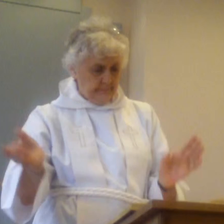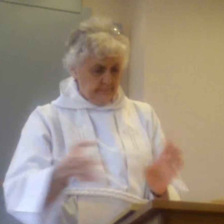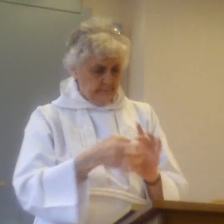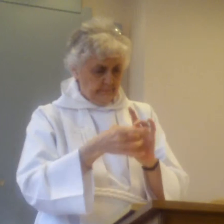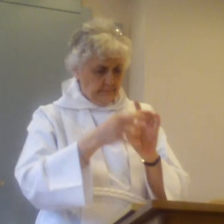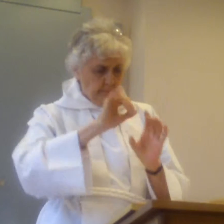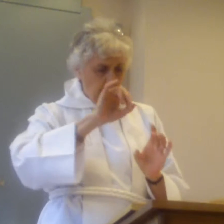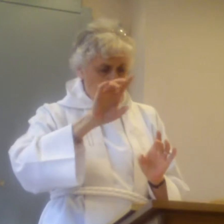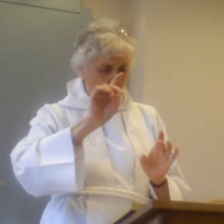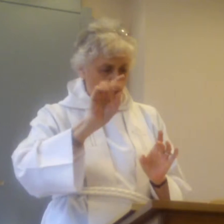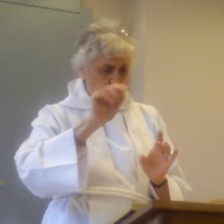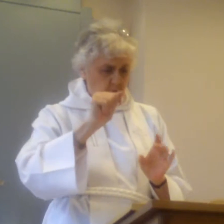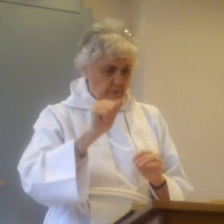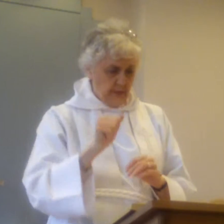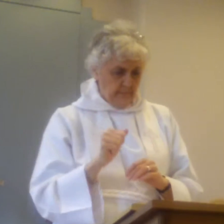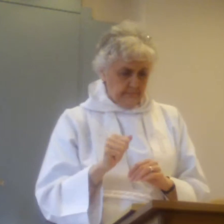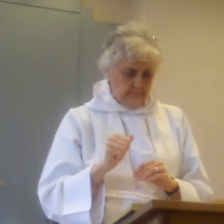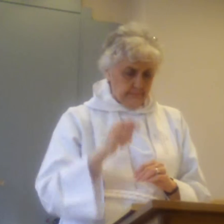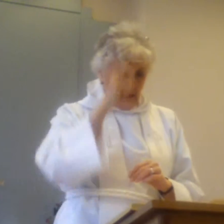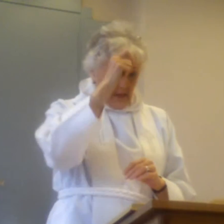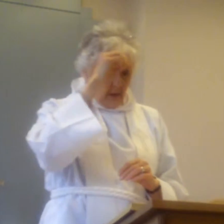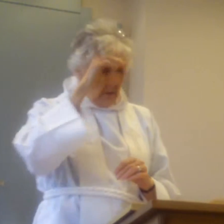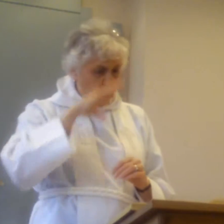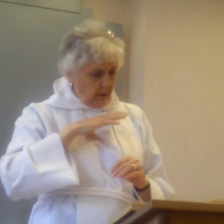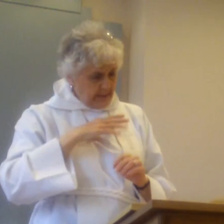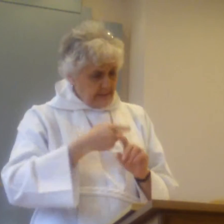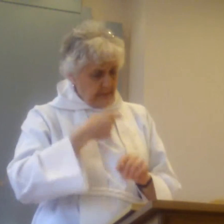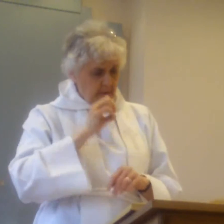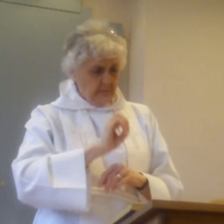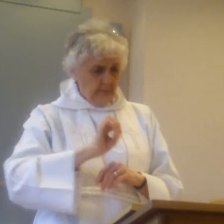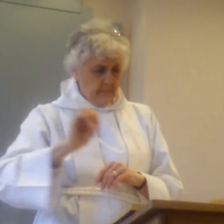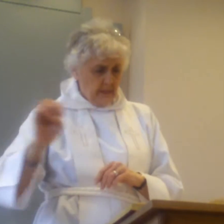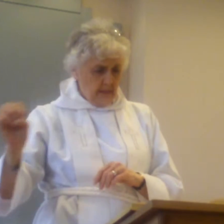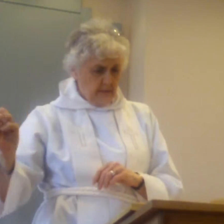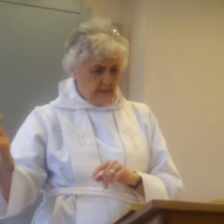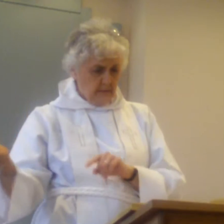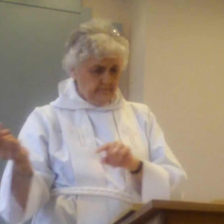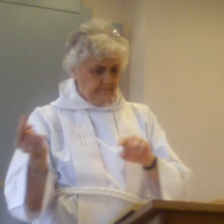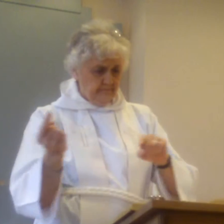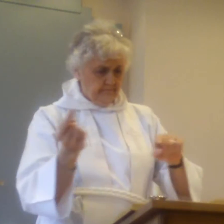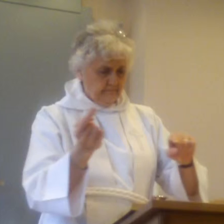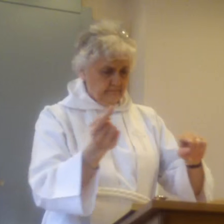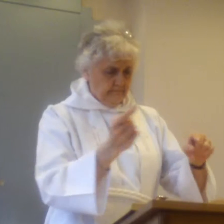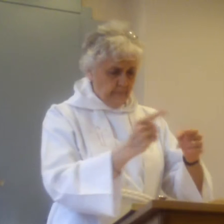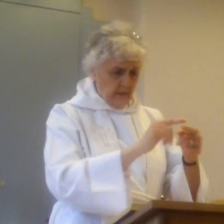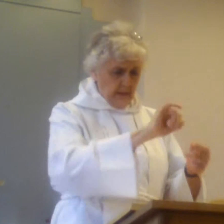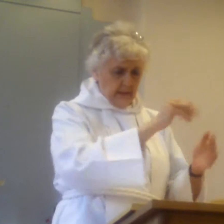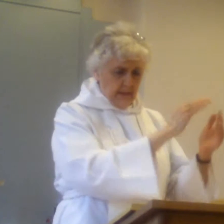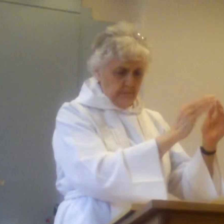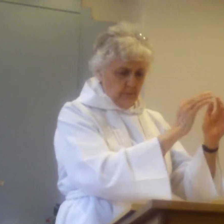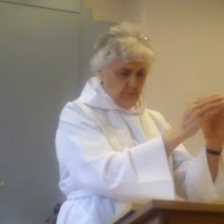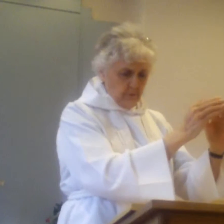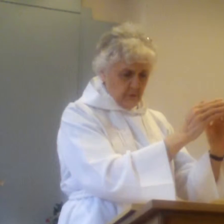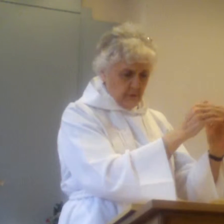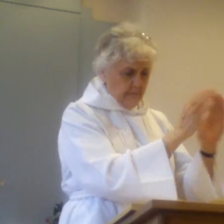of Judea, a wise man from the east came to Jerusalem